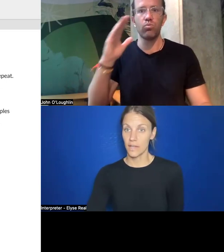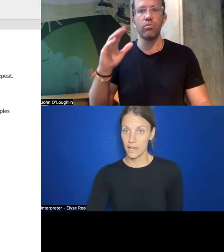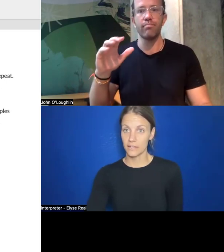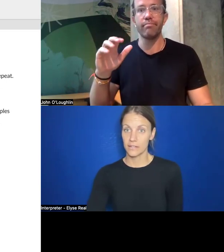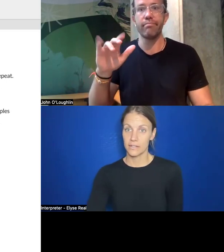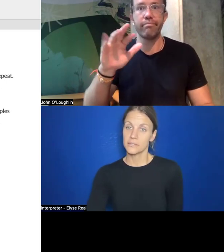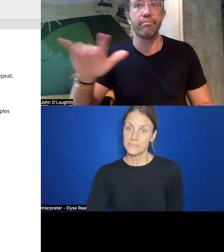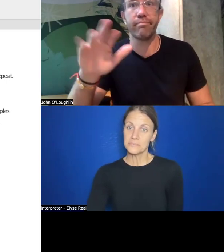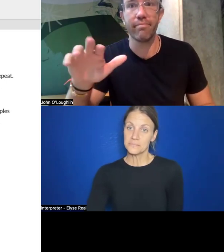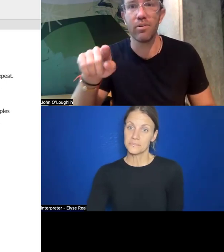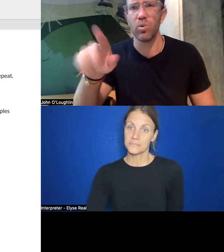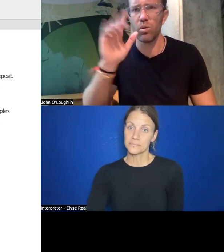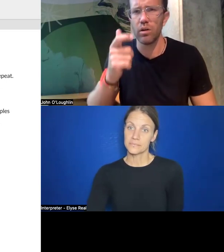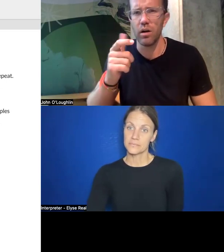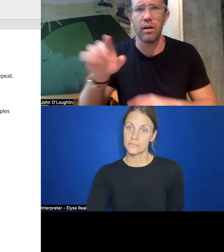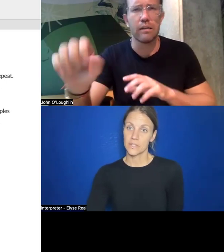for that.